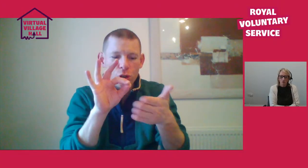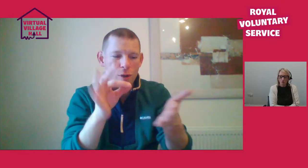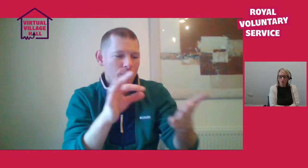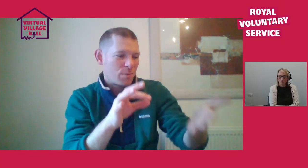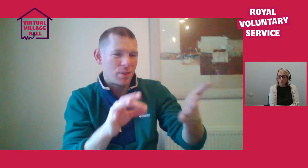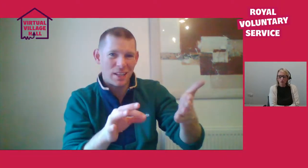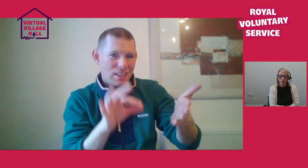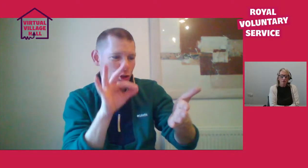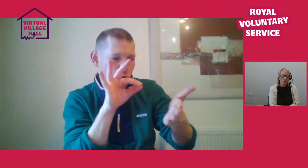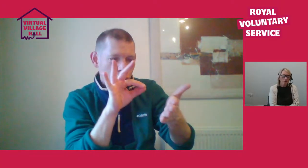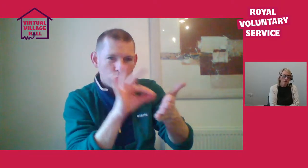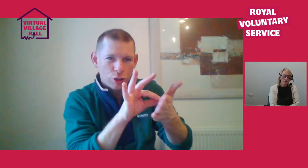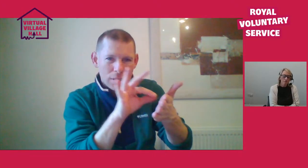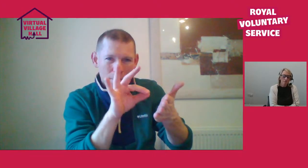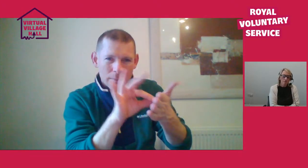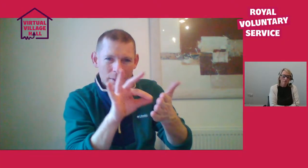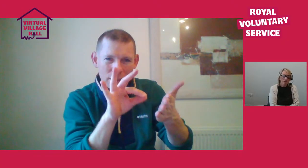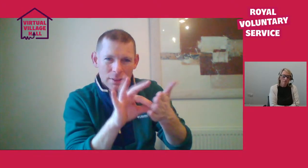So for